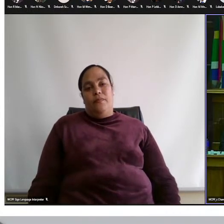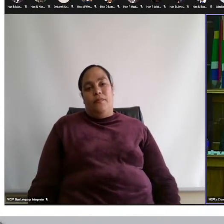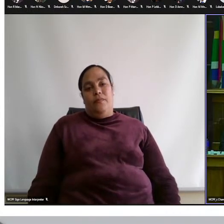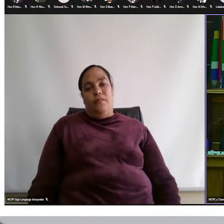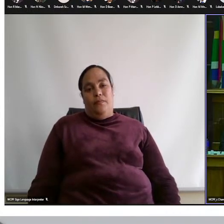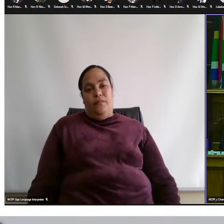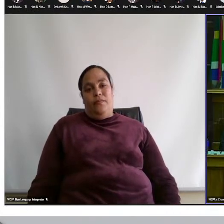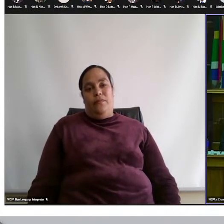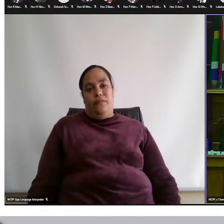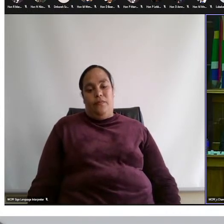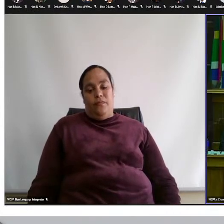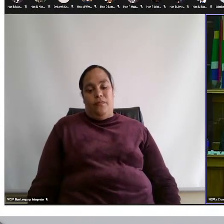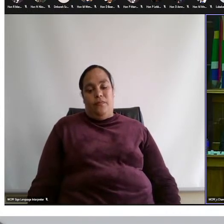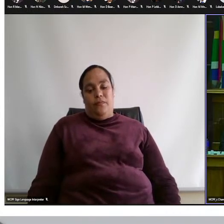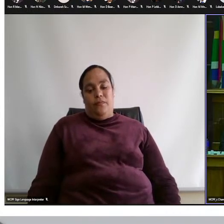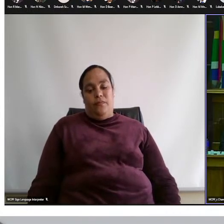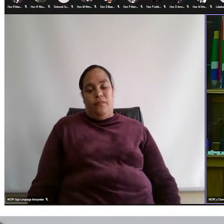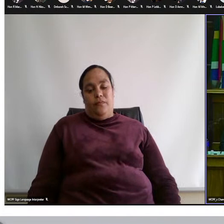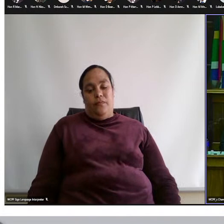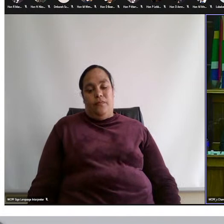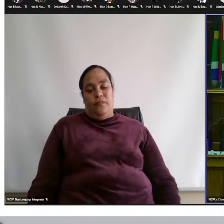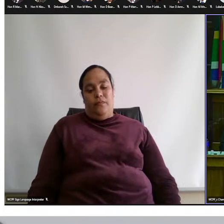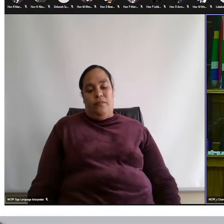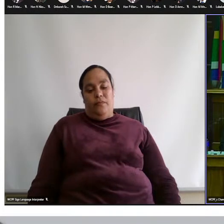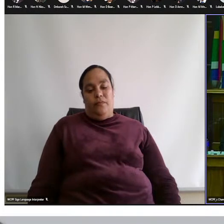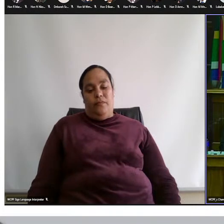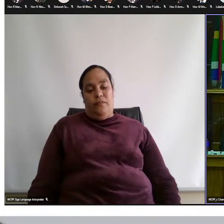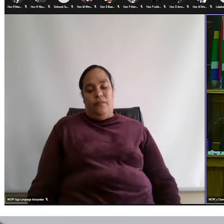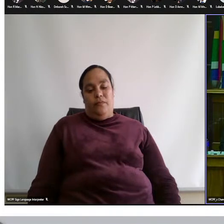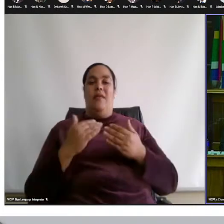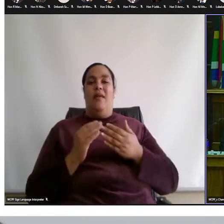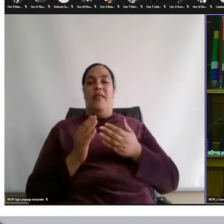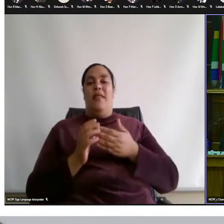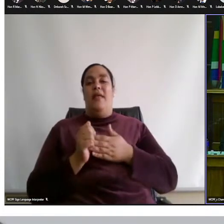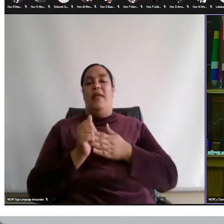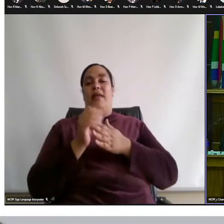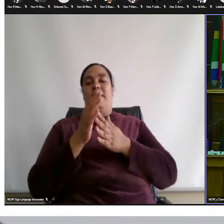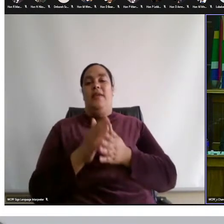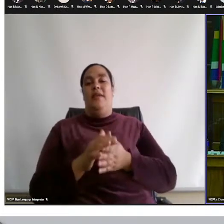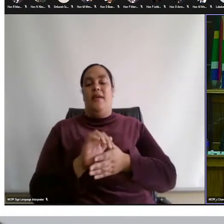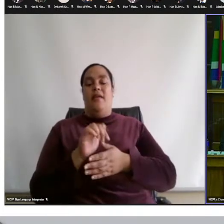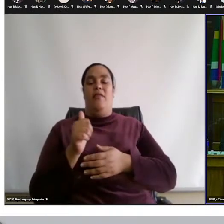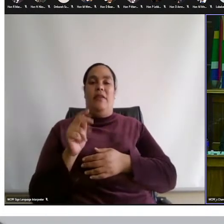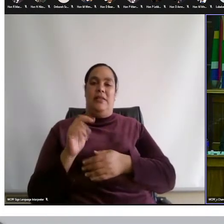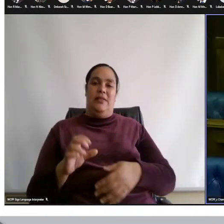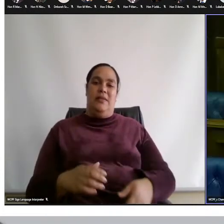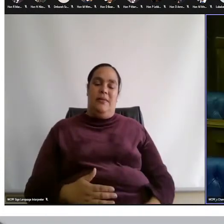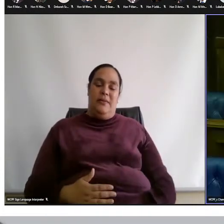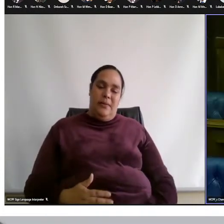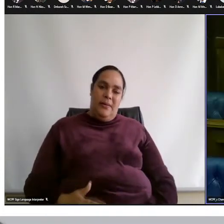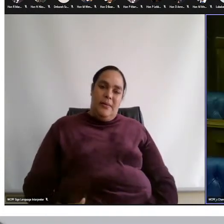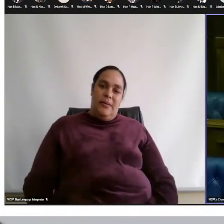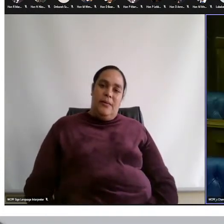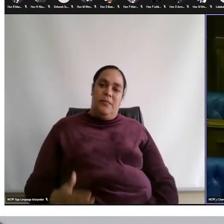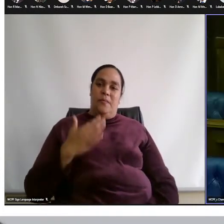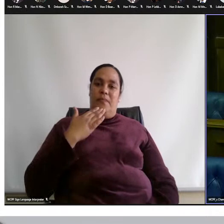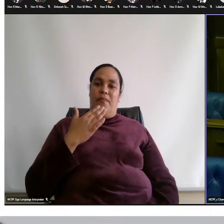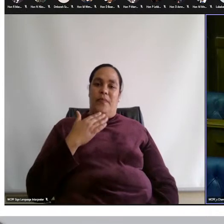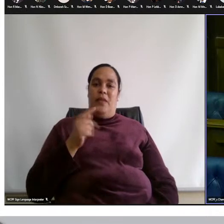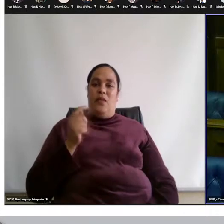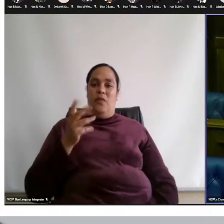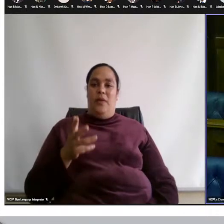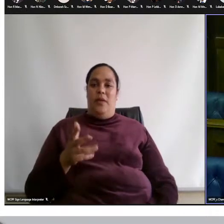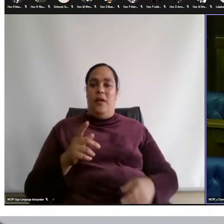Thank you, Honourable Minister. Honourable, the Leader of the Opposition. Thank you, Speaker.